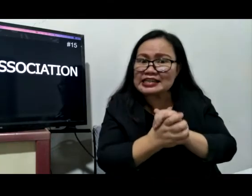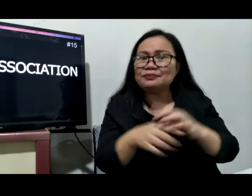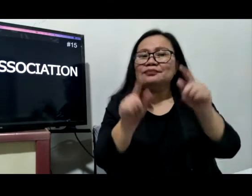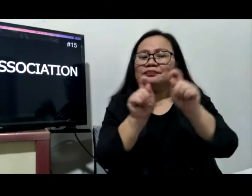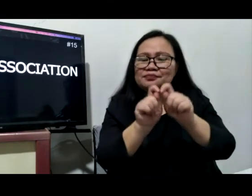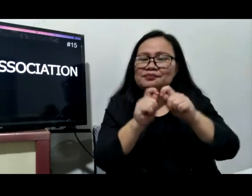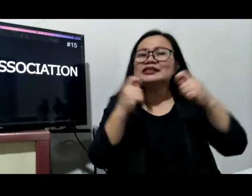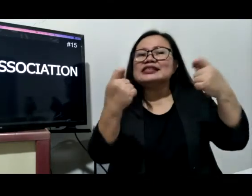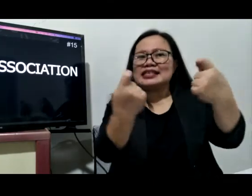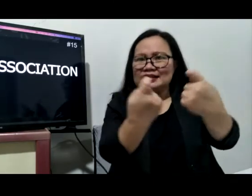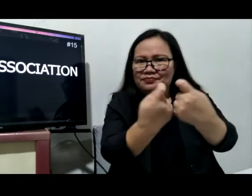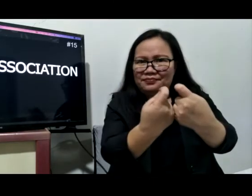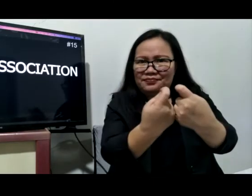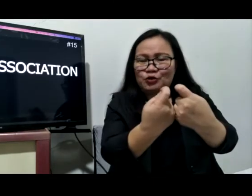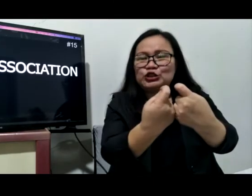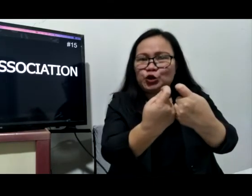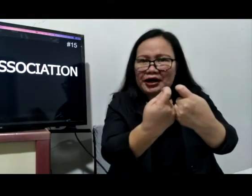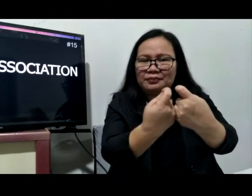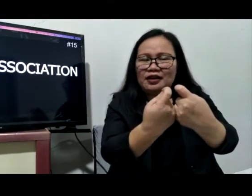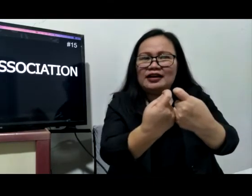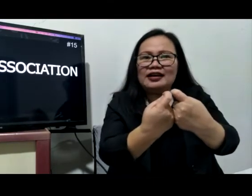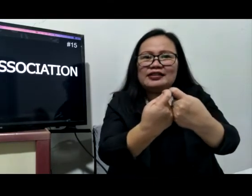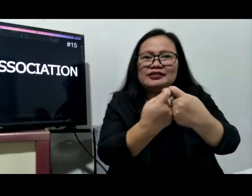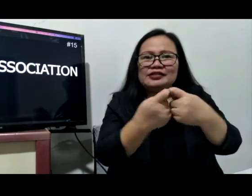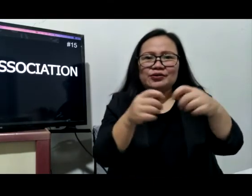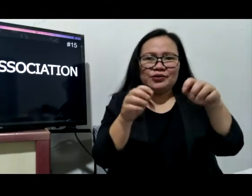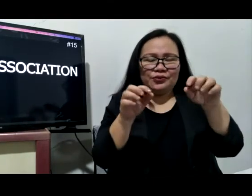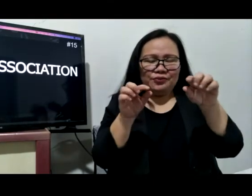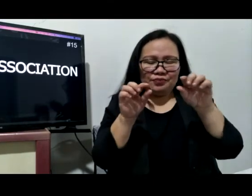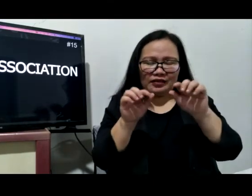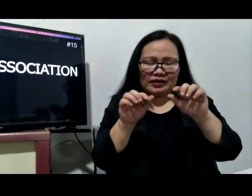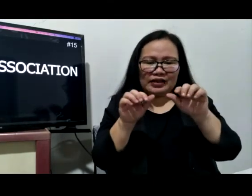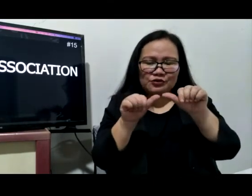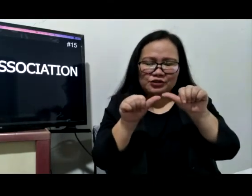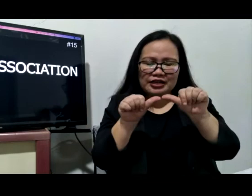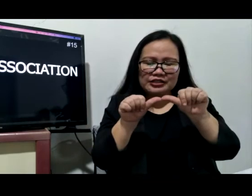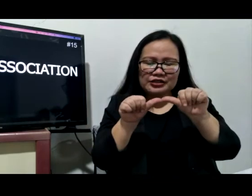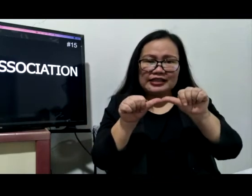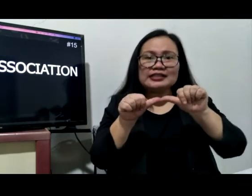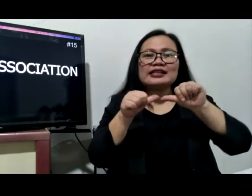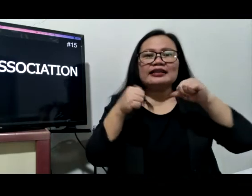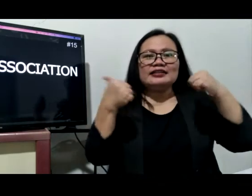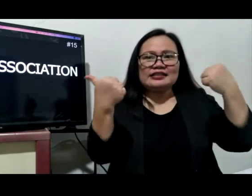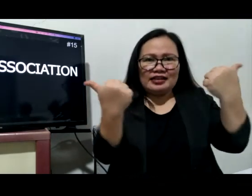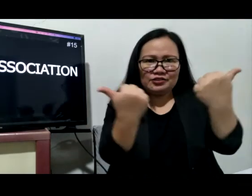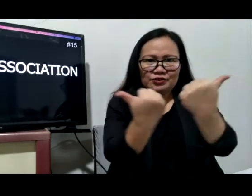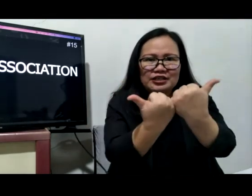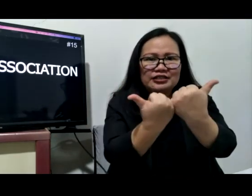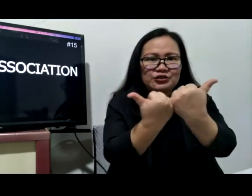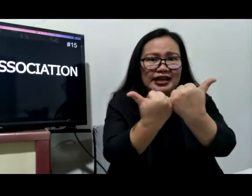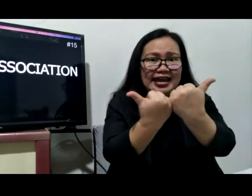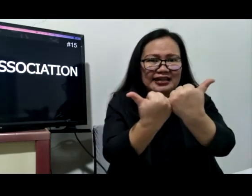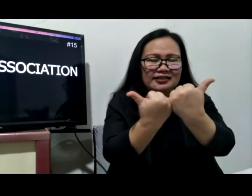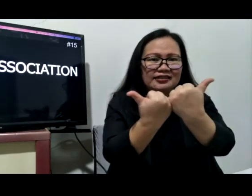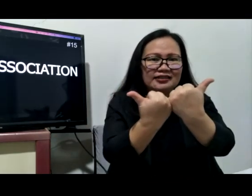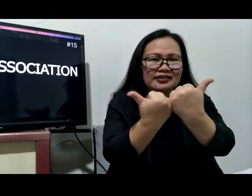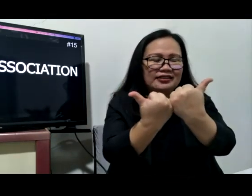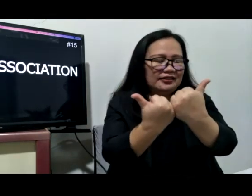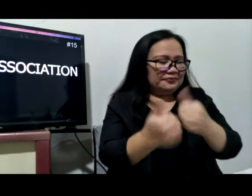team or tribe. So association is like this, association, A.